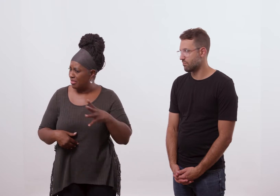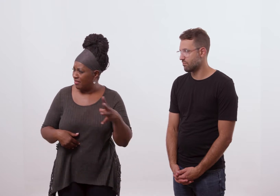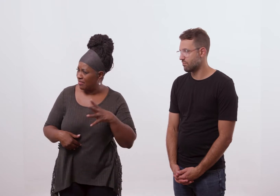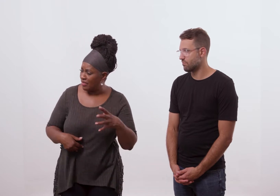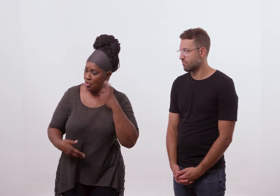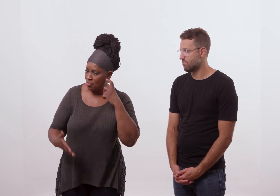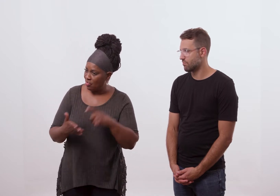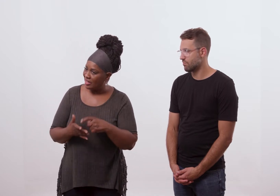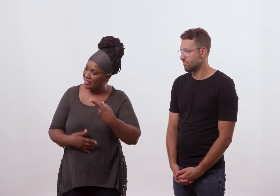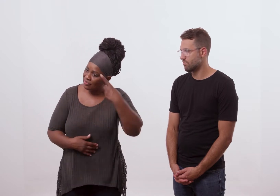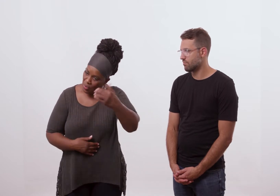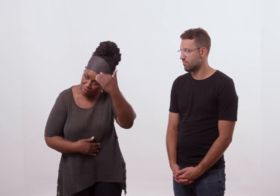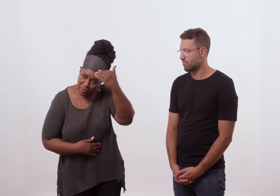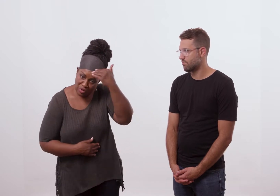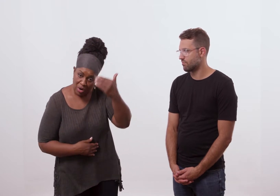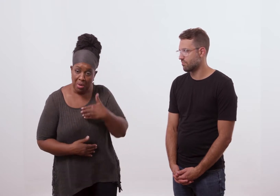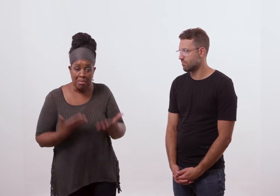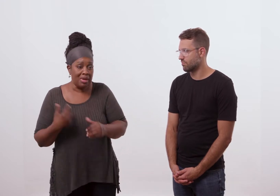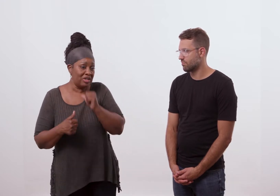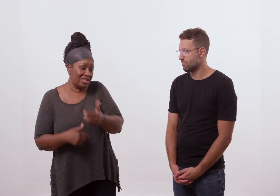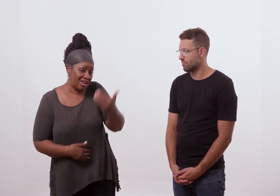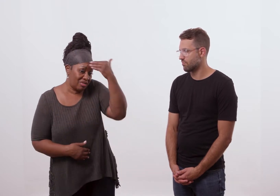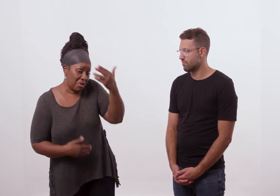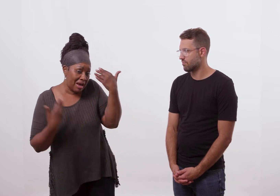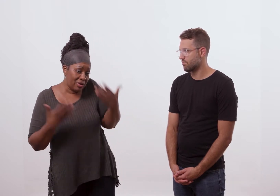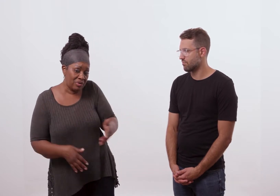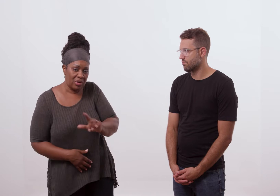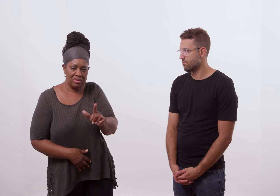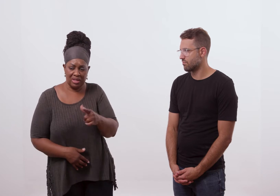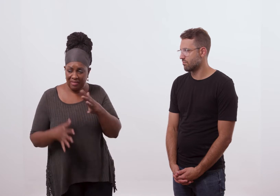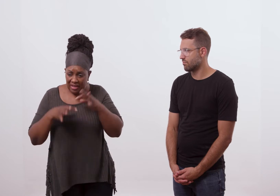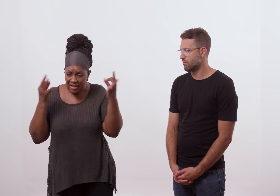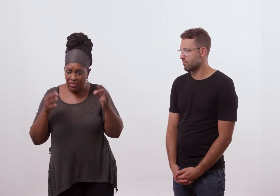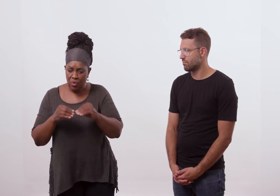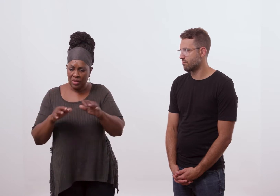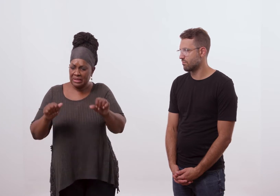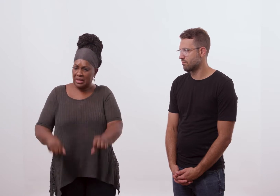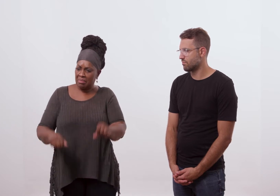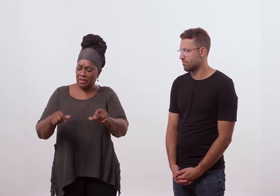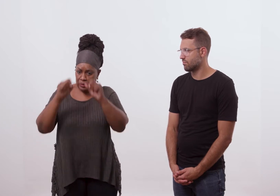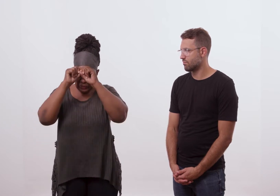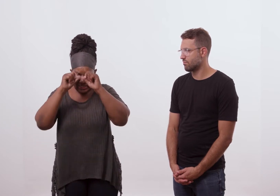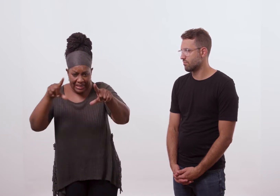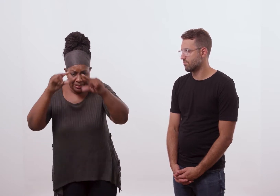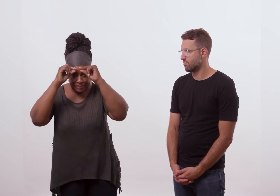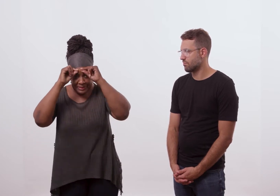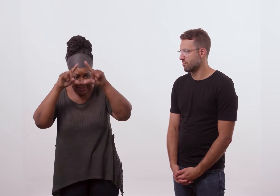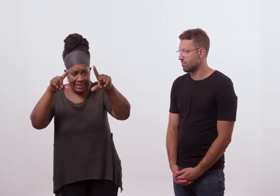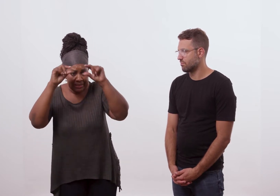what recognition is for. Maybe she doesn't. These elves have lost their ability to send.